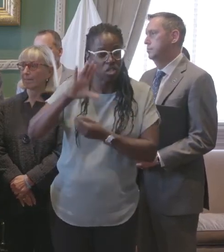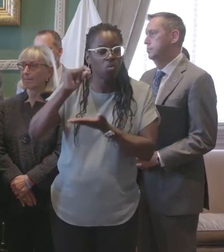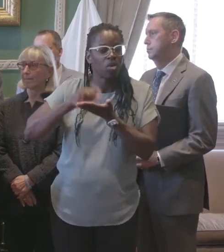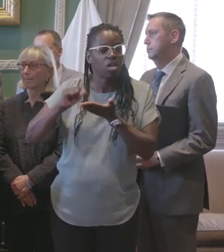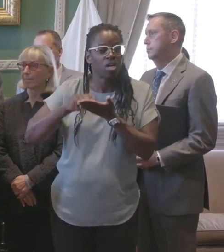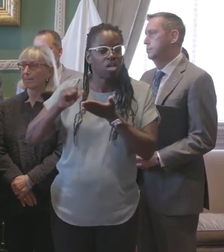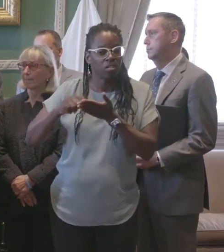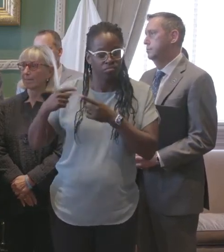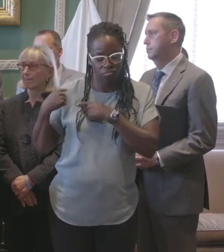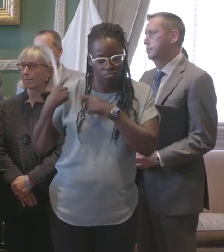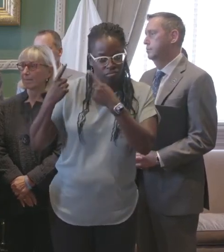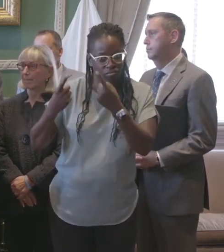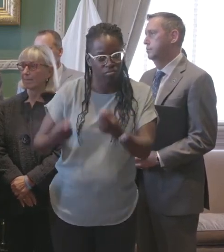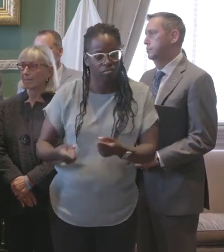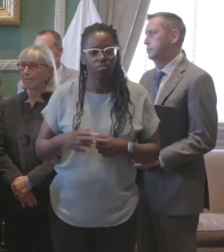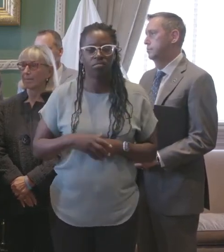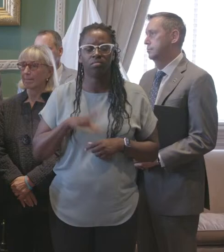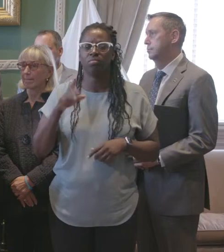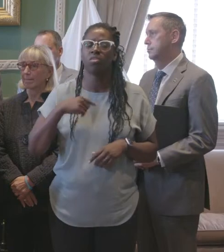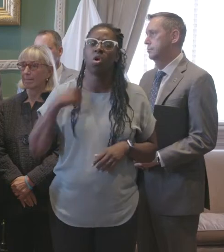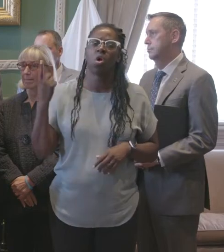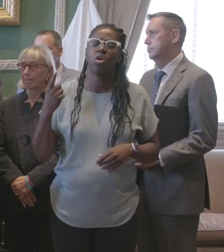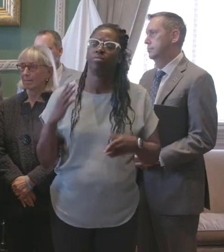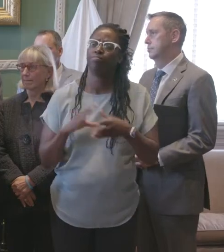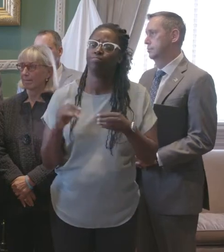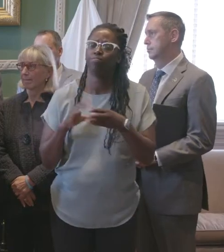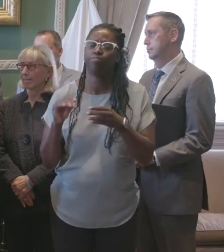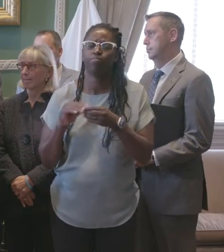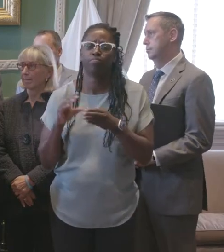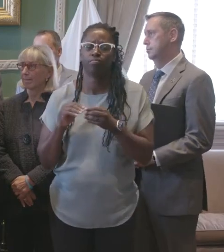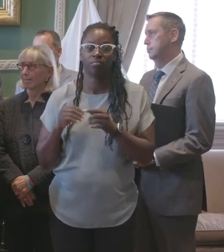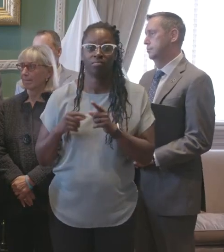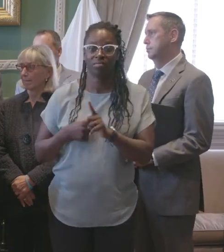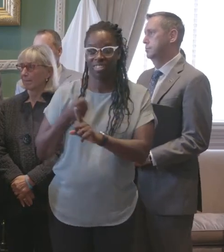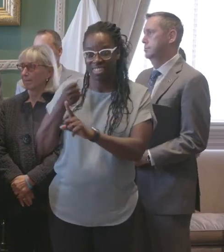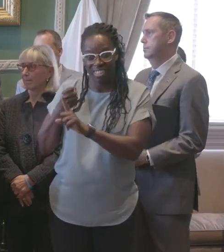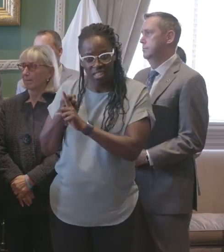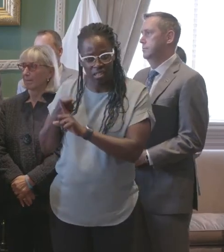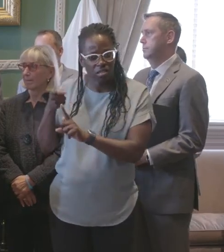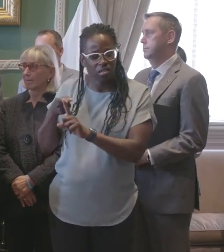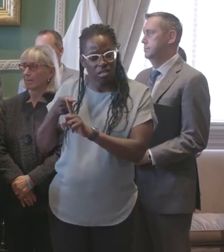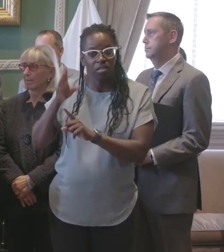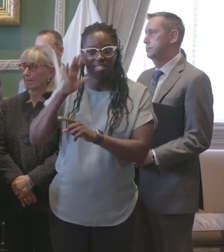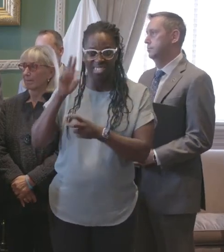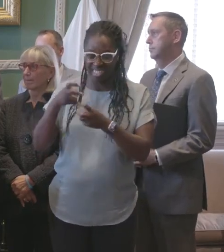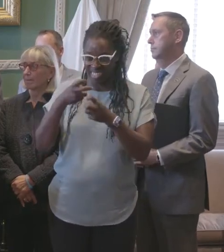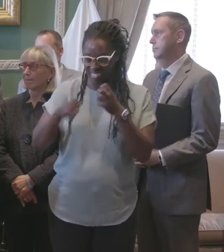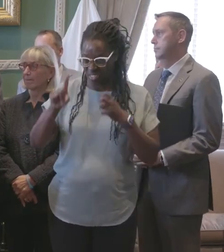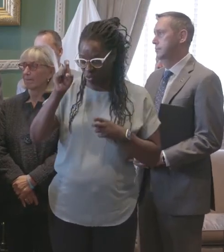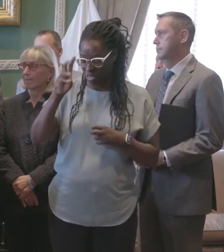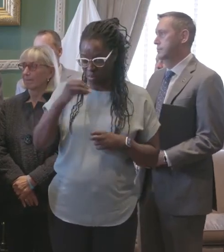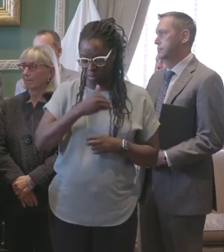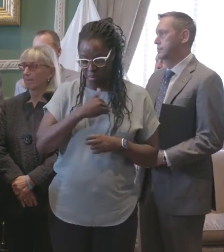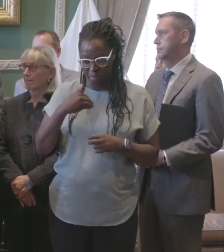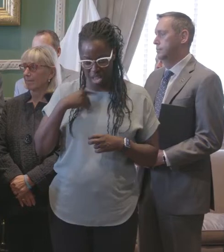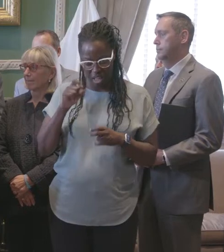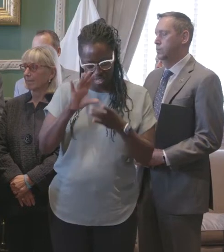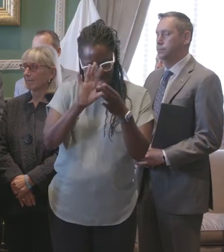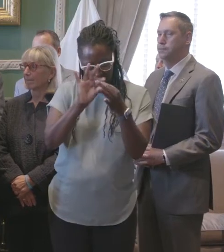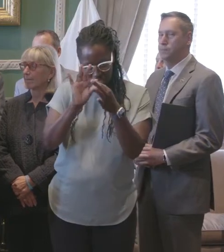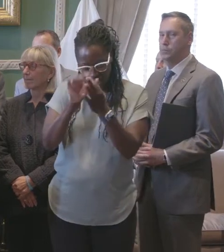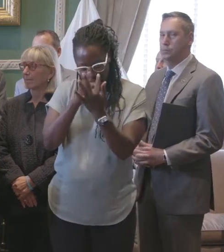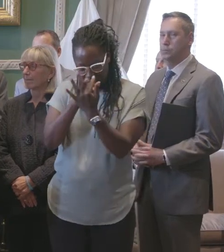say that, you know, he has a tough job because he has 160 members that he has to ensure that